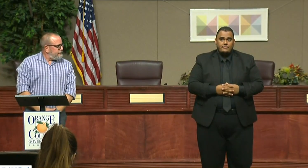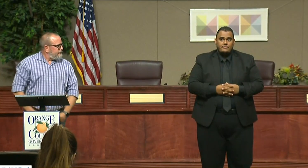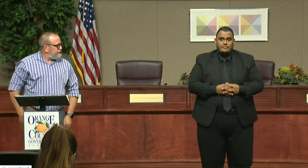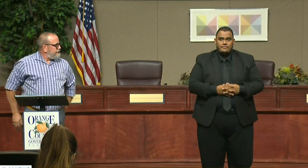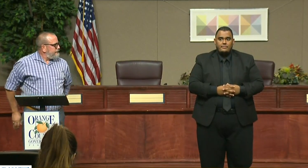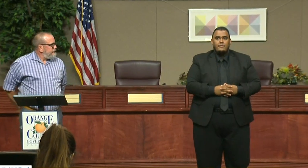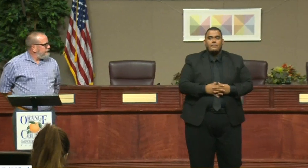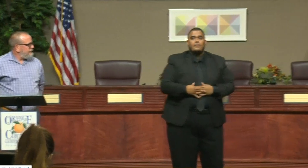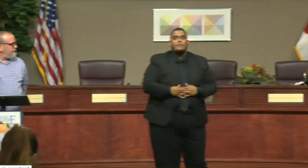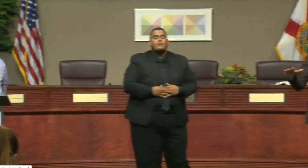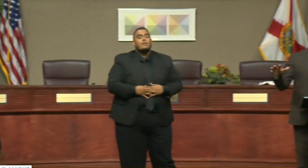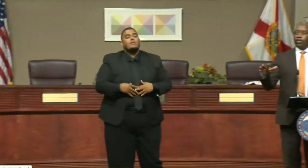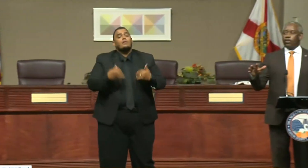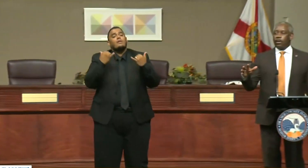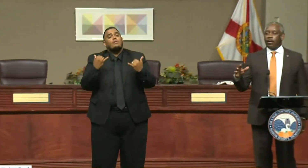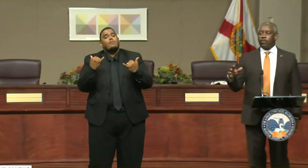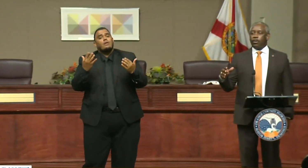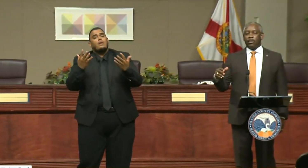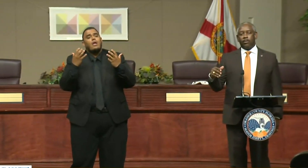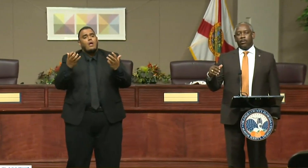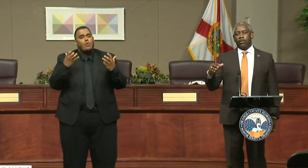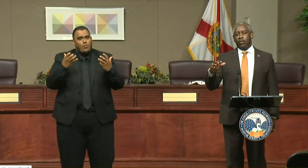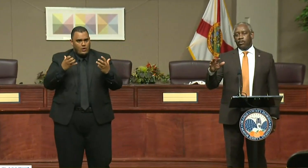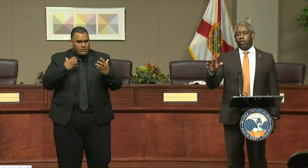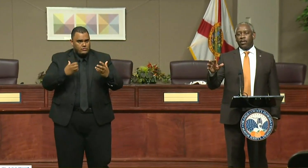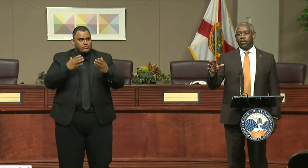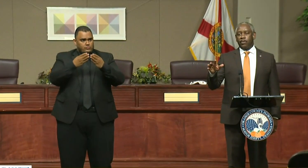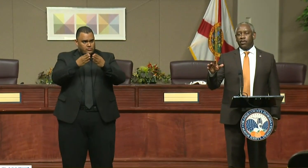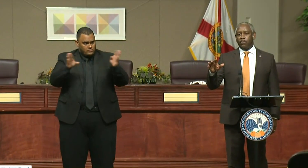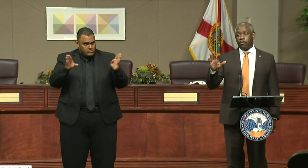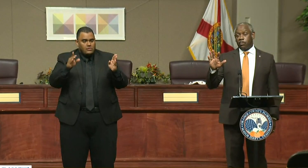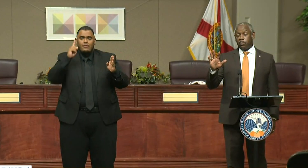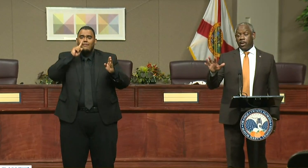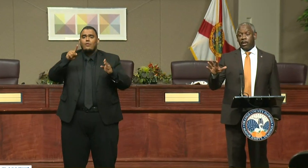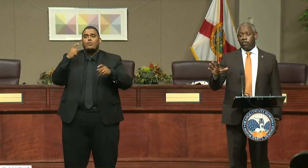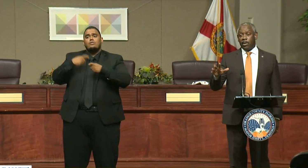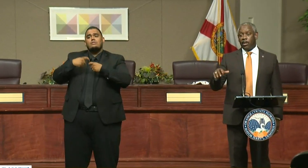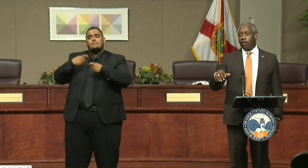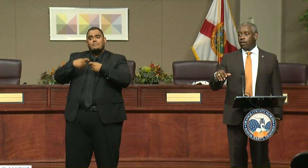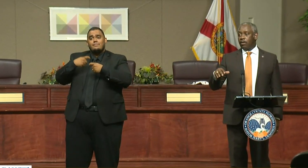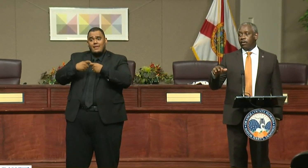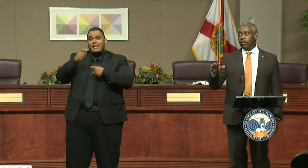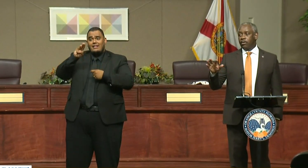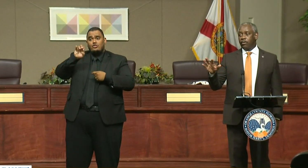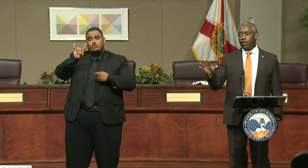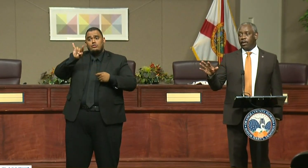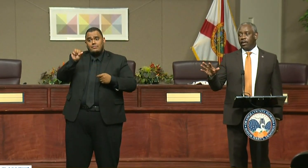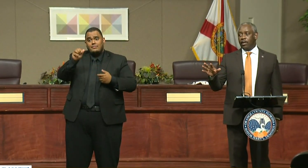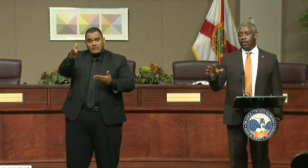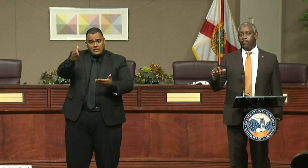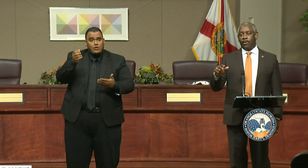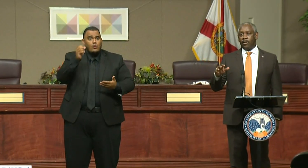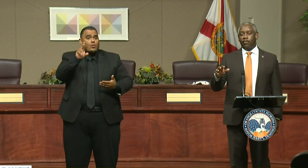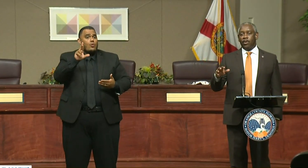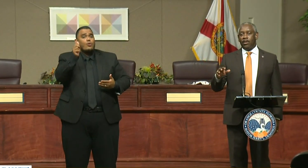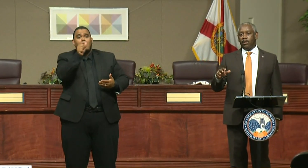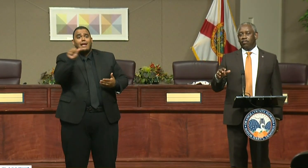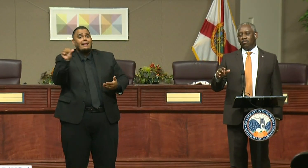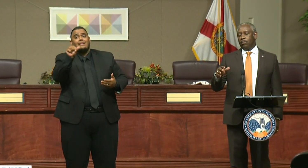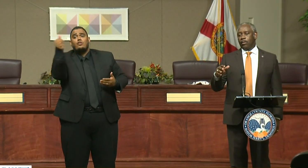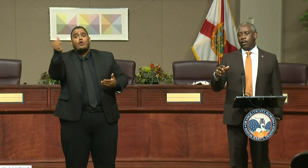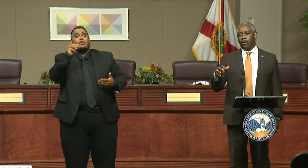Let me just say this, as you all ask questions to the Spanish-speaking media or to any of the other